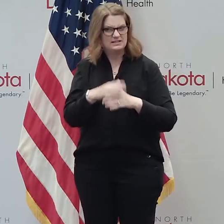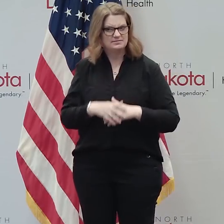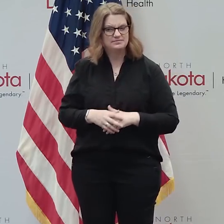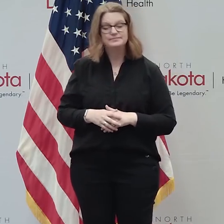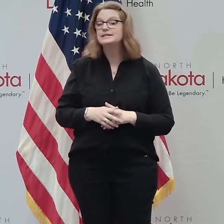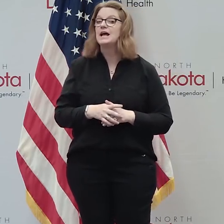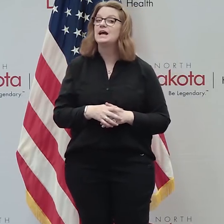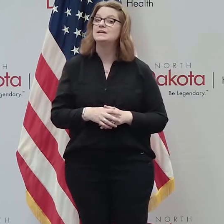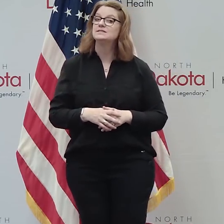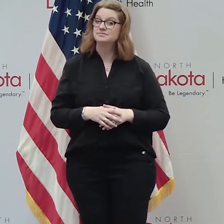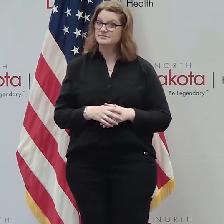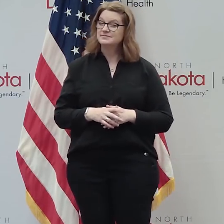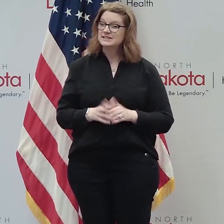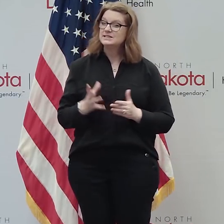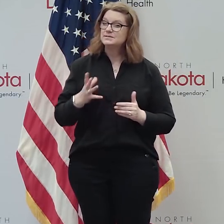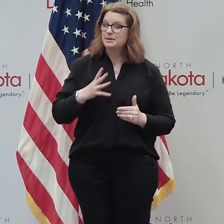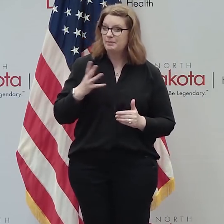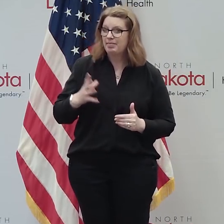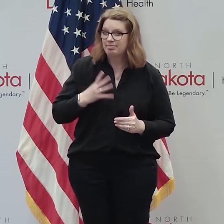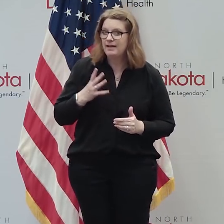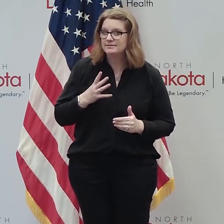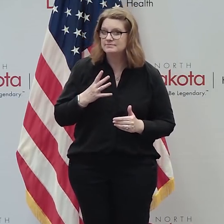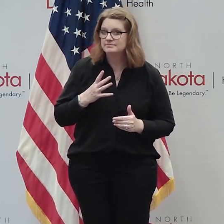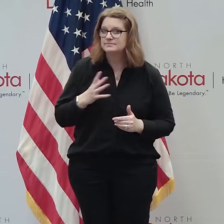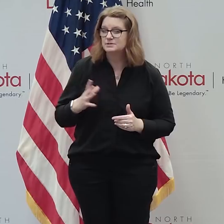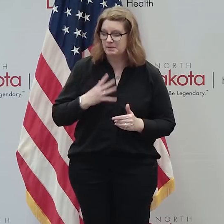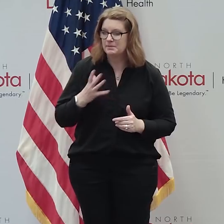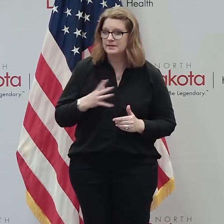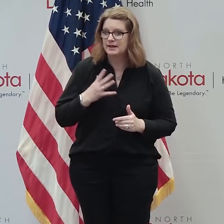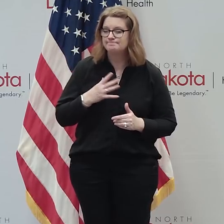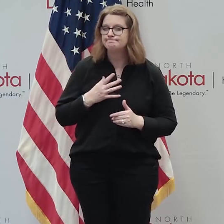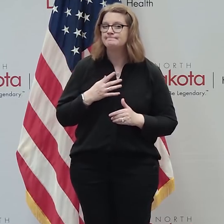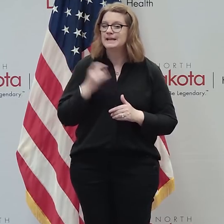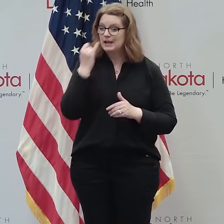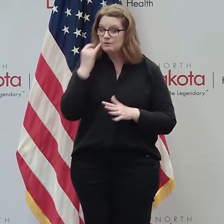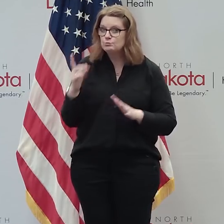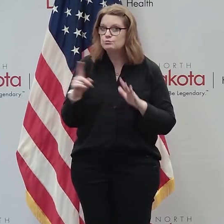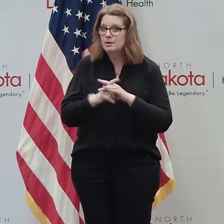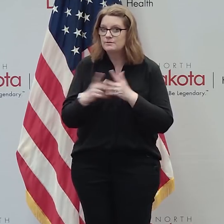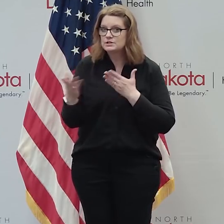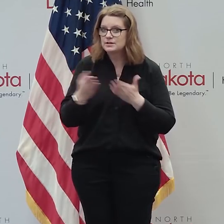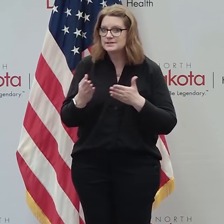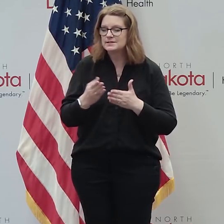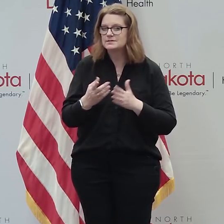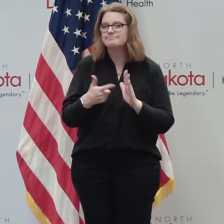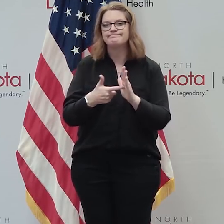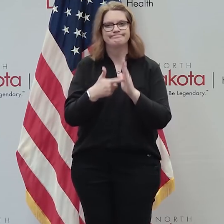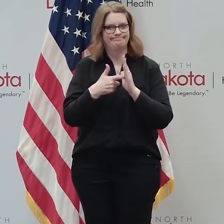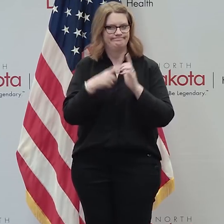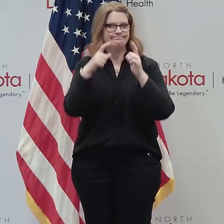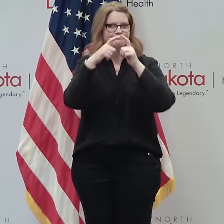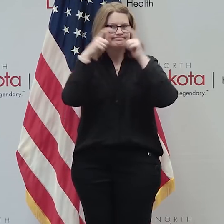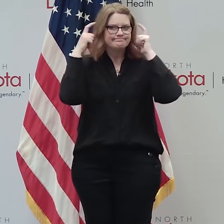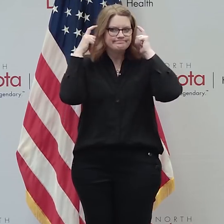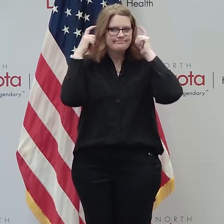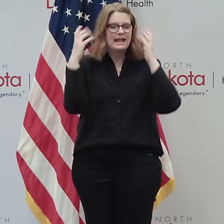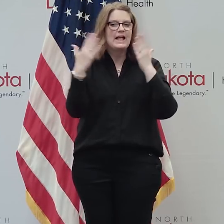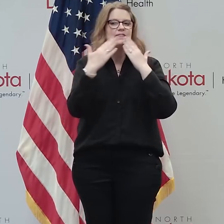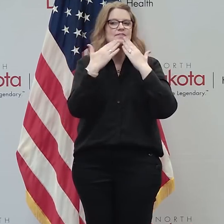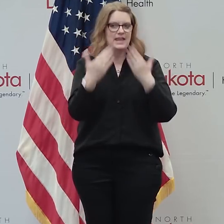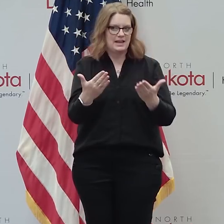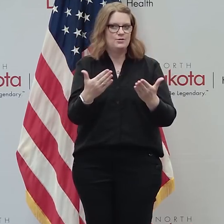a courtesy to all, if you're asked to wear a mask when you come in for any of these services, DOT will provide one, and thank you